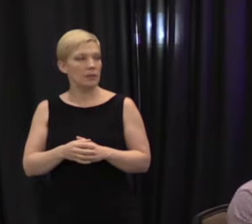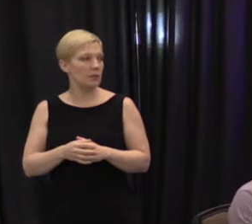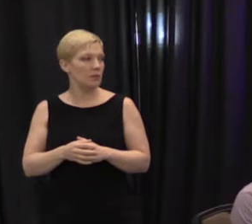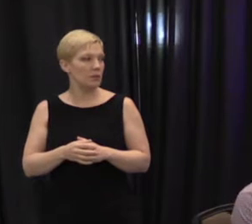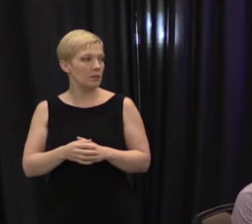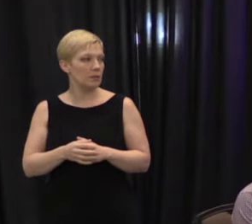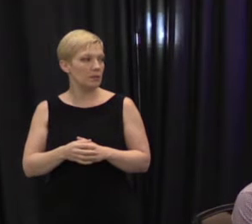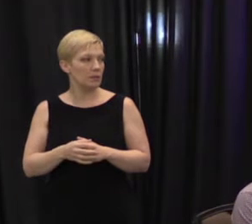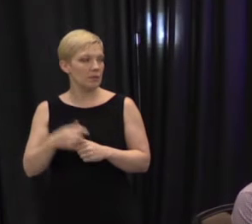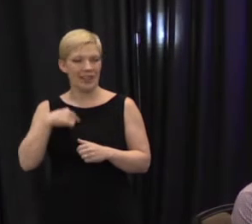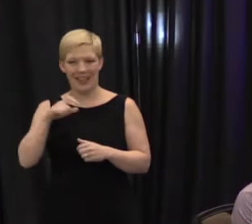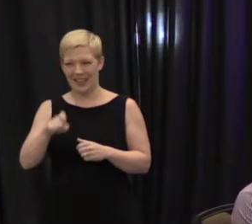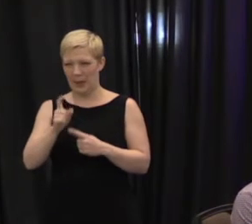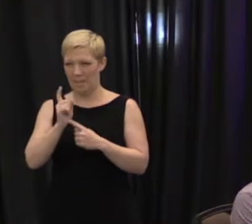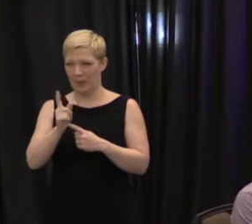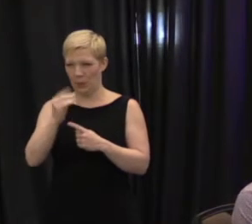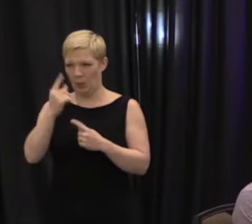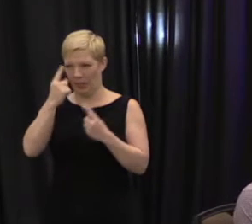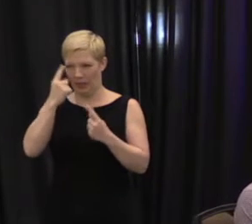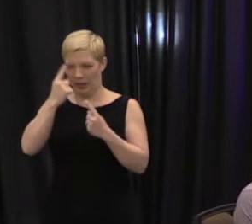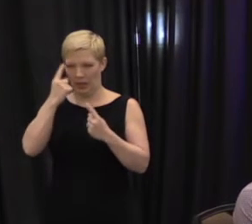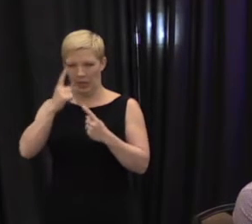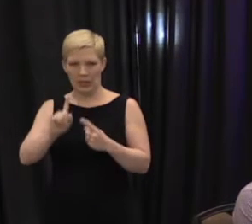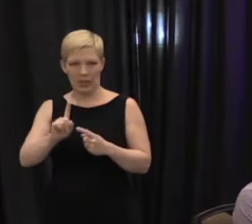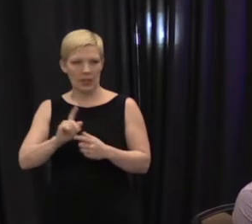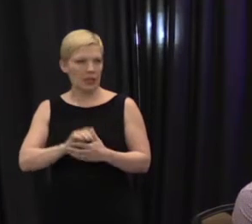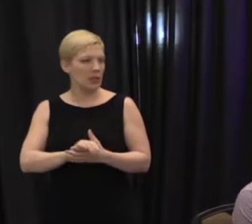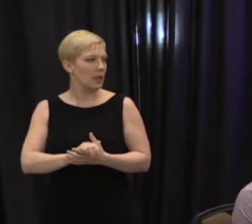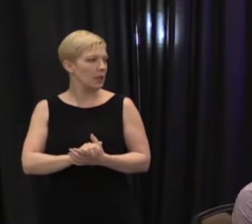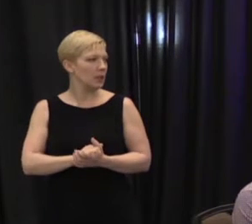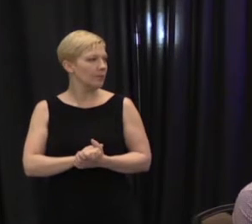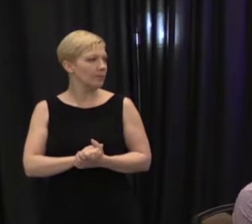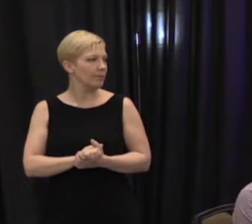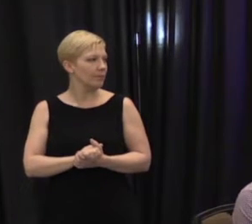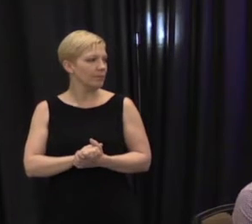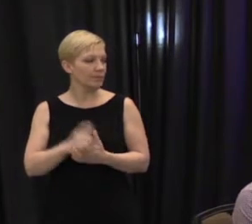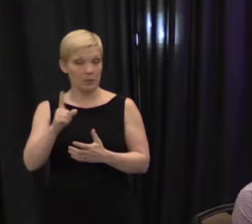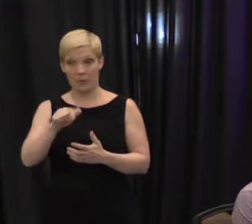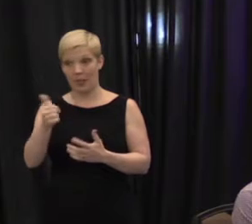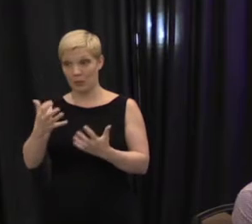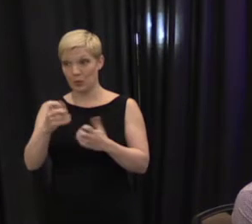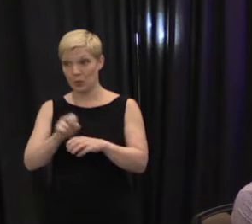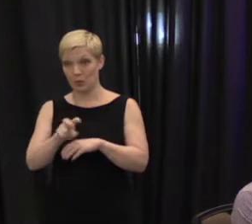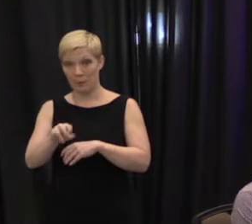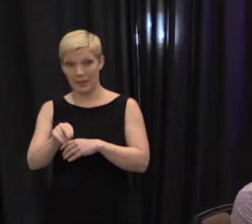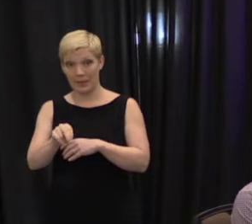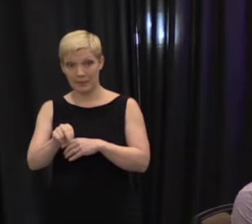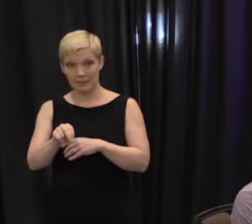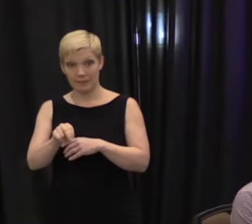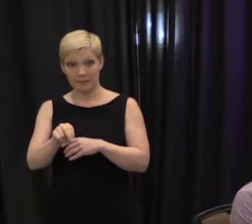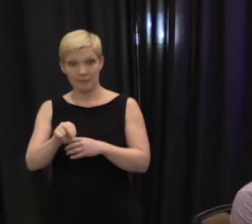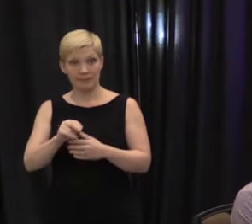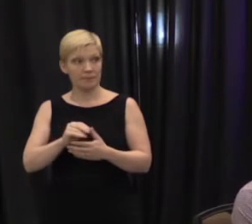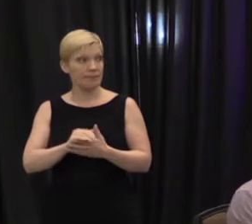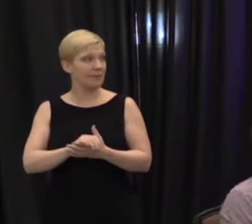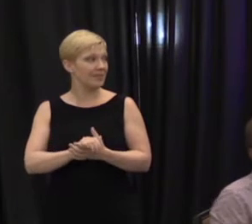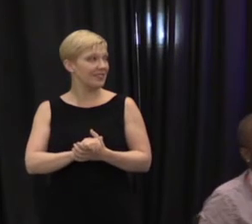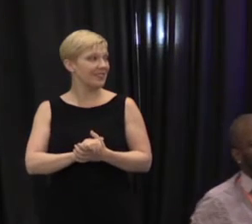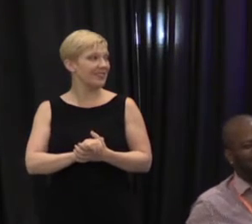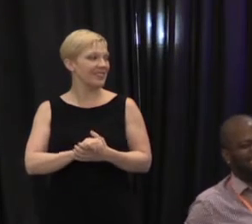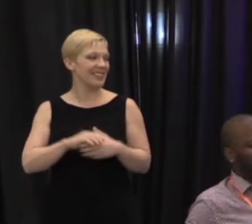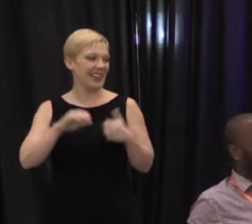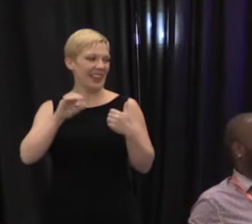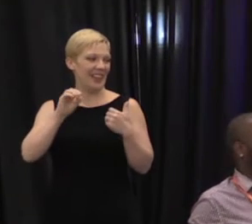I do need a minute to think about Okay. this, so give me a second. Okay. Somebody else wants to jump in first? Yeah, it's a juicy question.